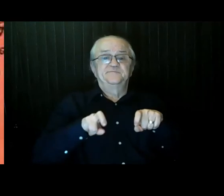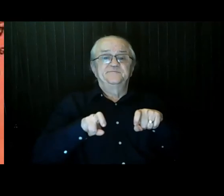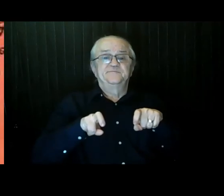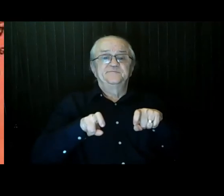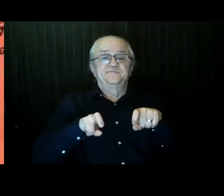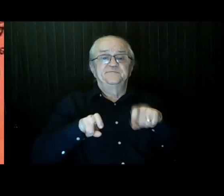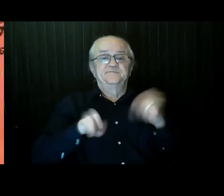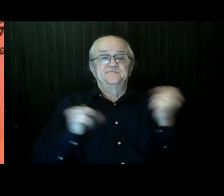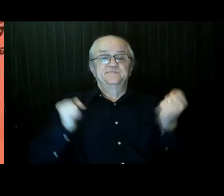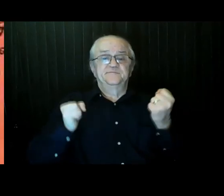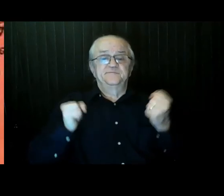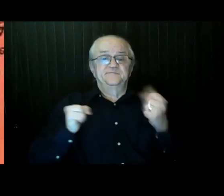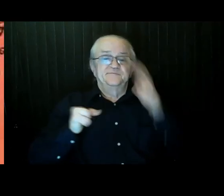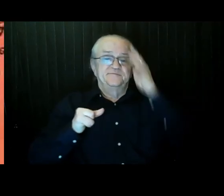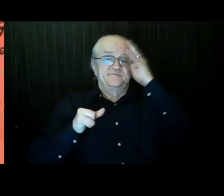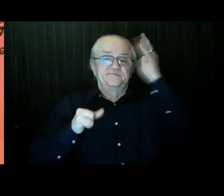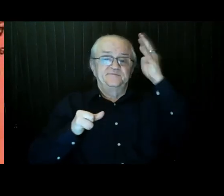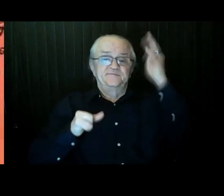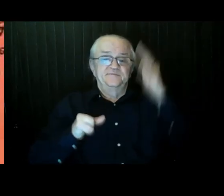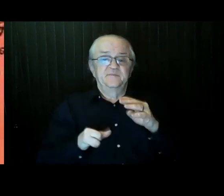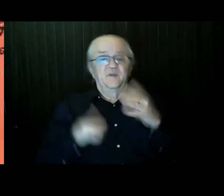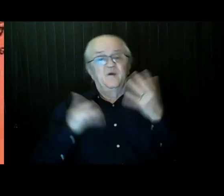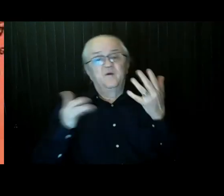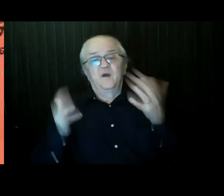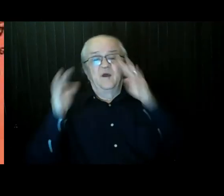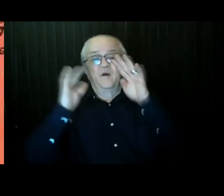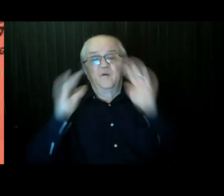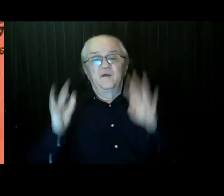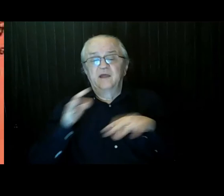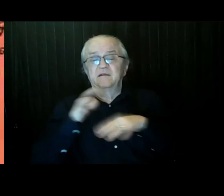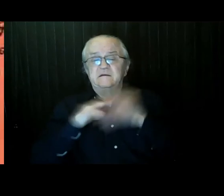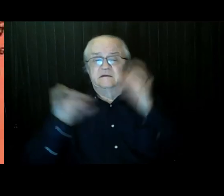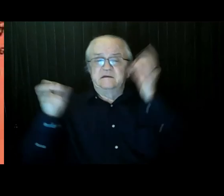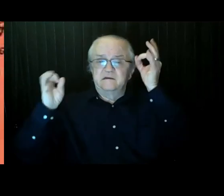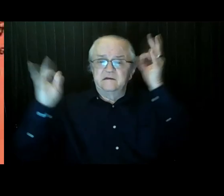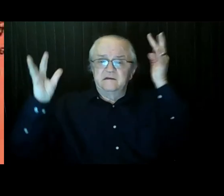And I start making something up. Well, the weather outside is frightful,